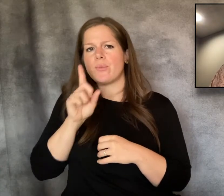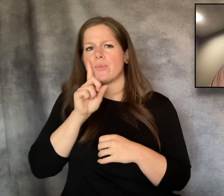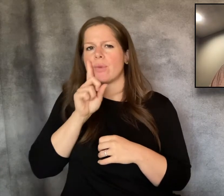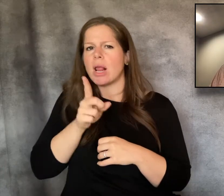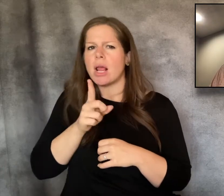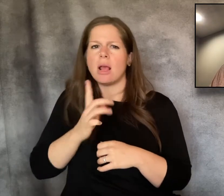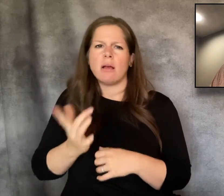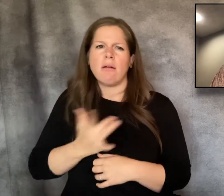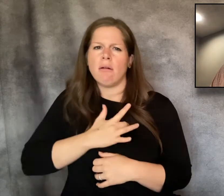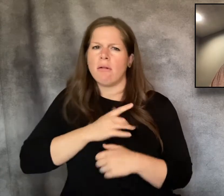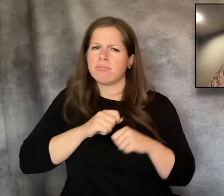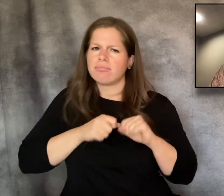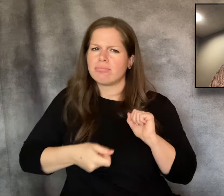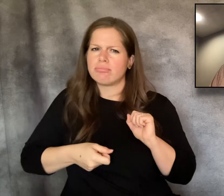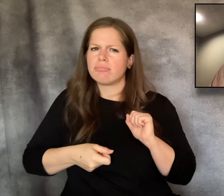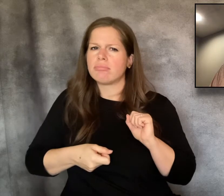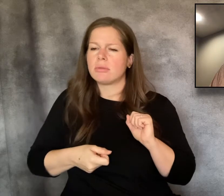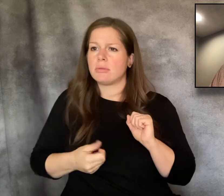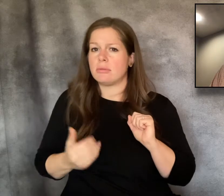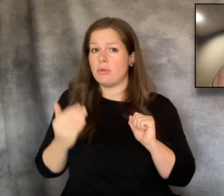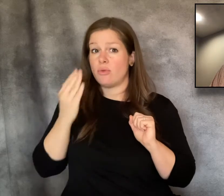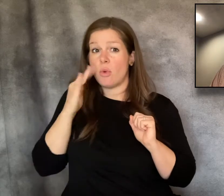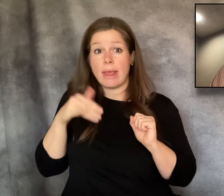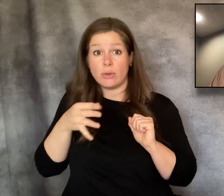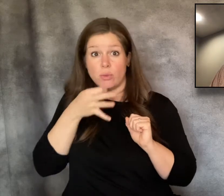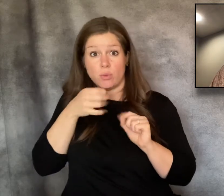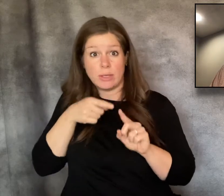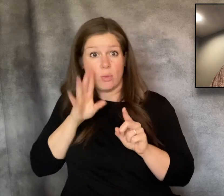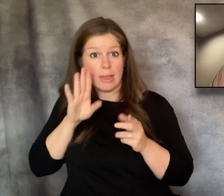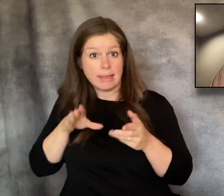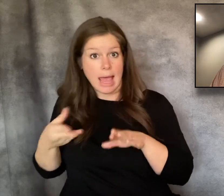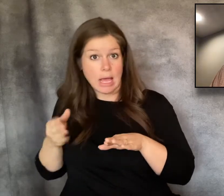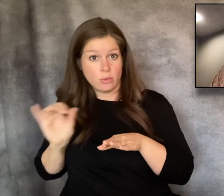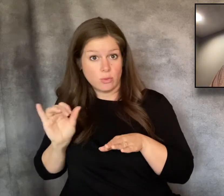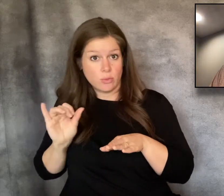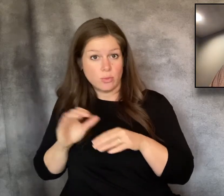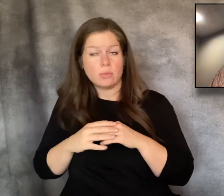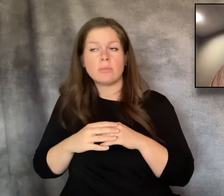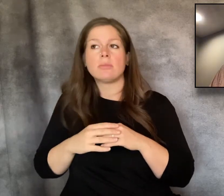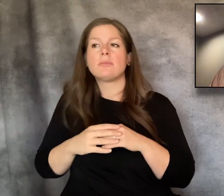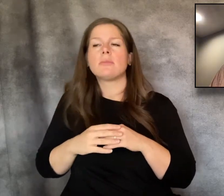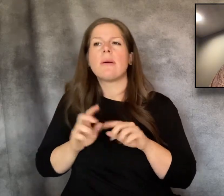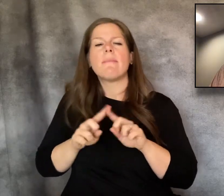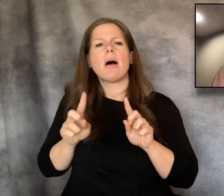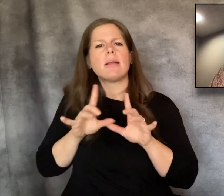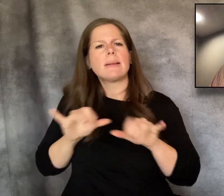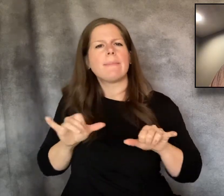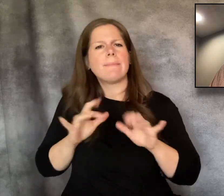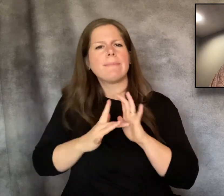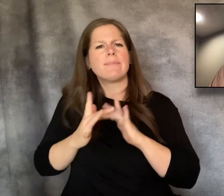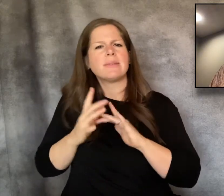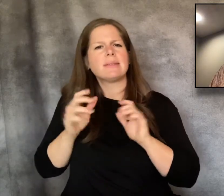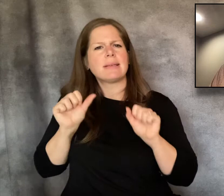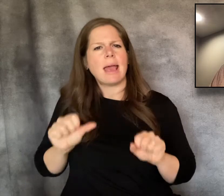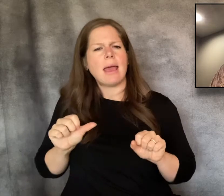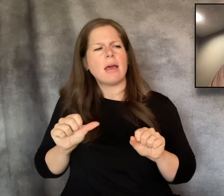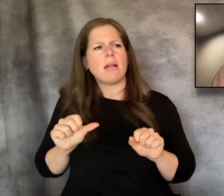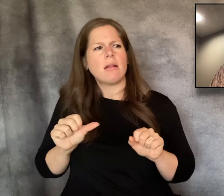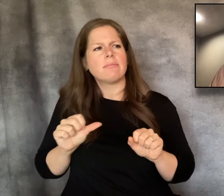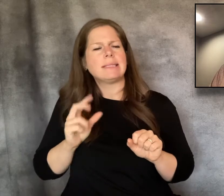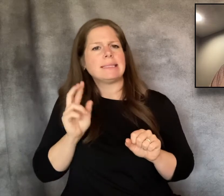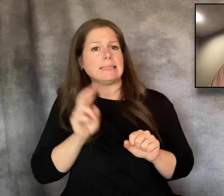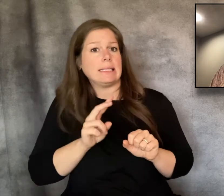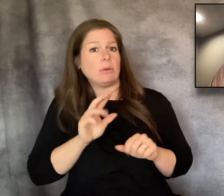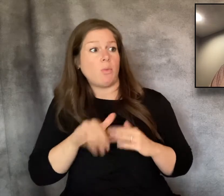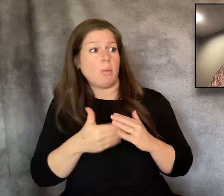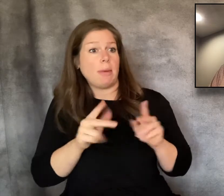He knows what fate awaits him. Yet, he finds within himself a level of compassion and care to heal and to